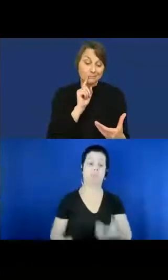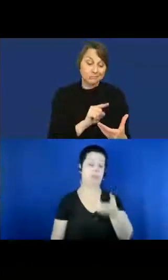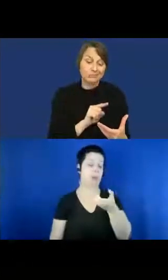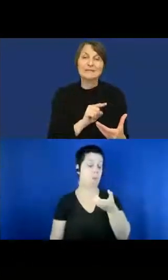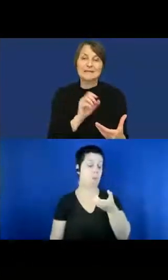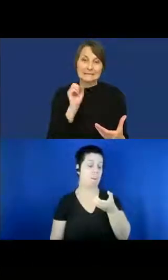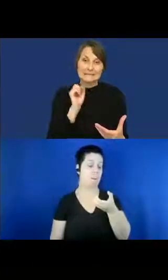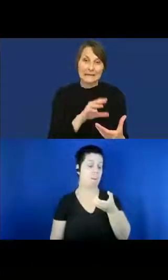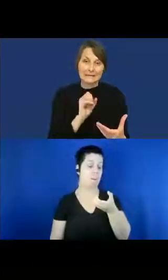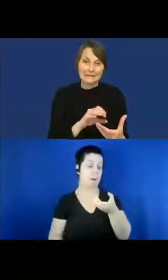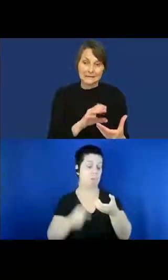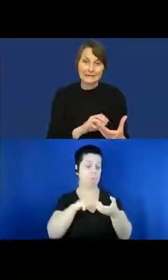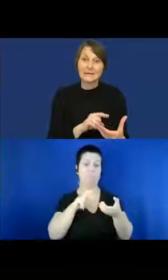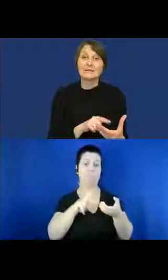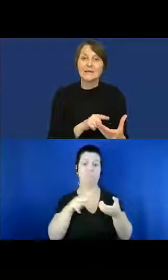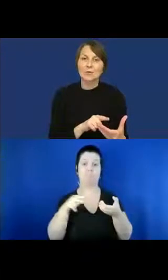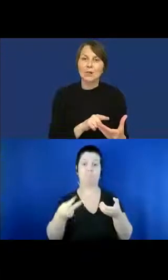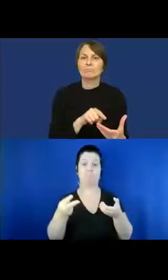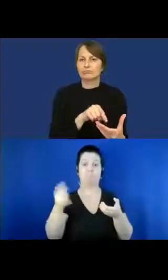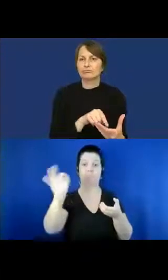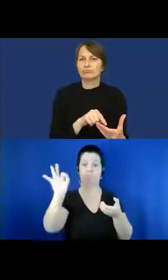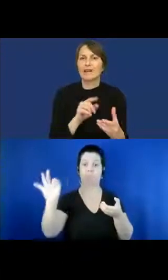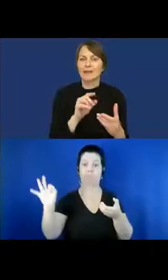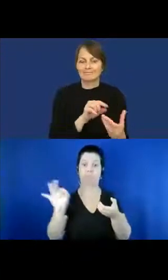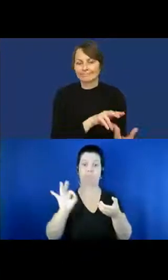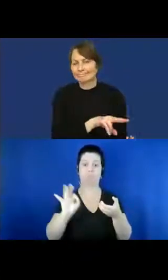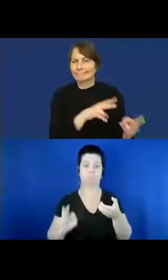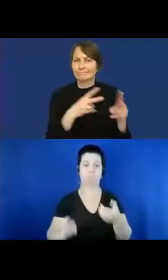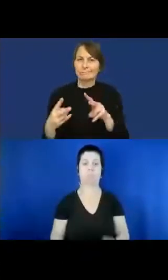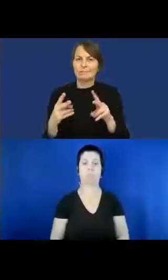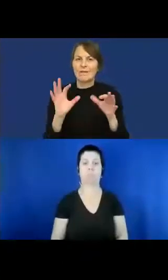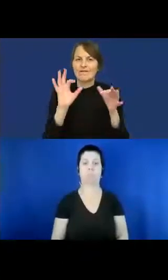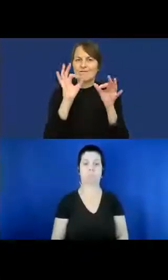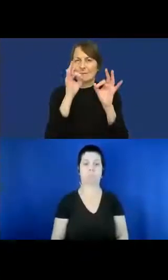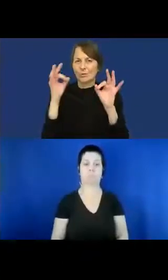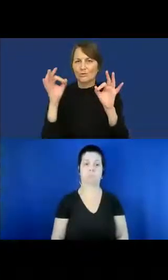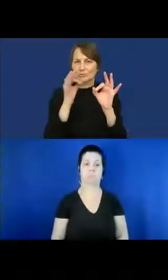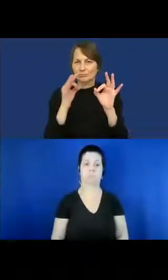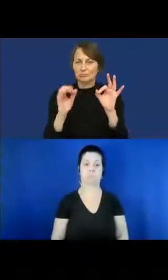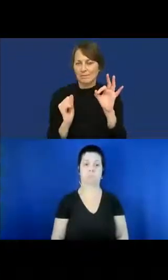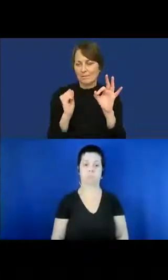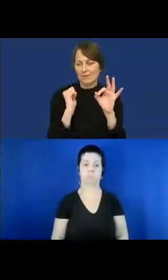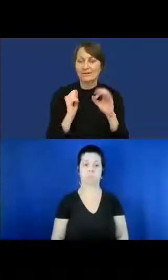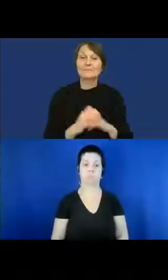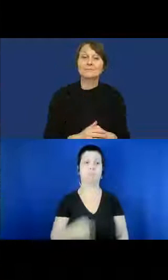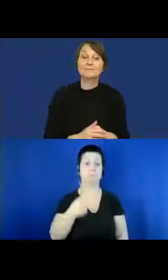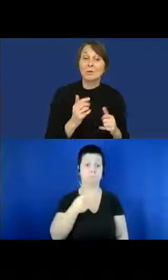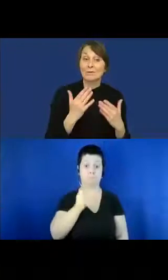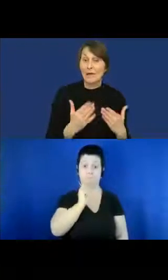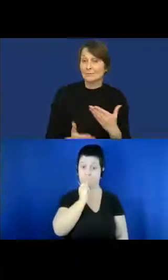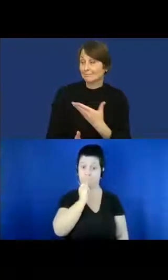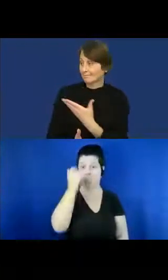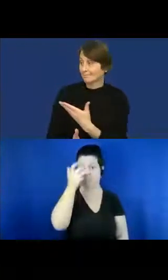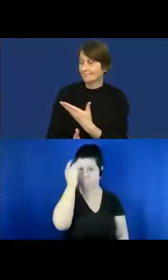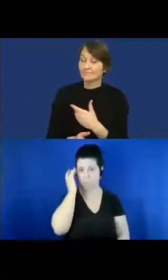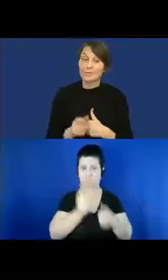as vibration patterns. And in this last example, the message is a person is typing,